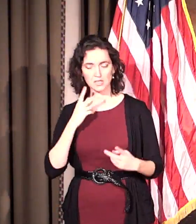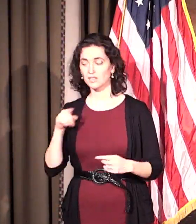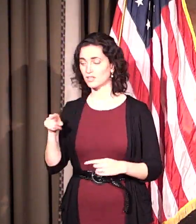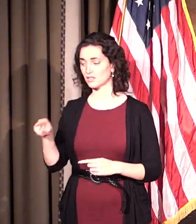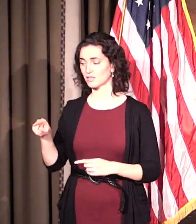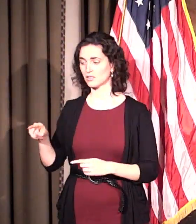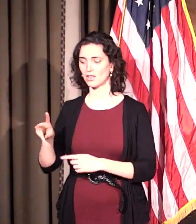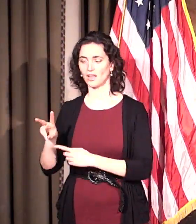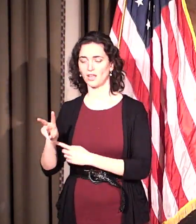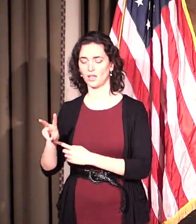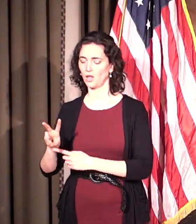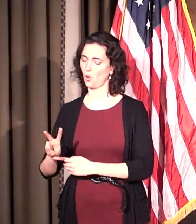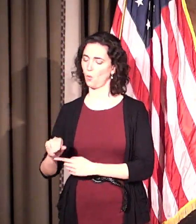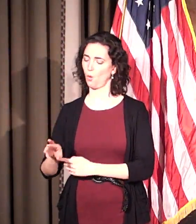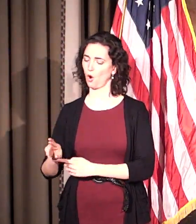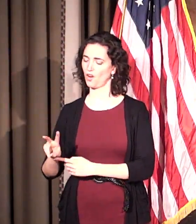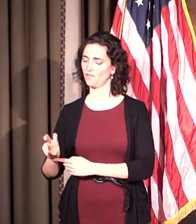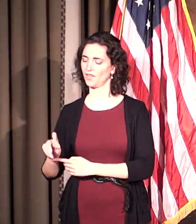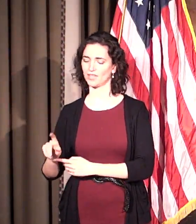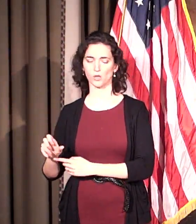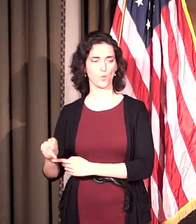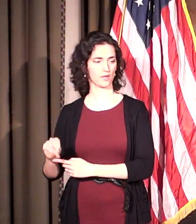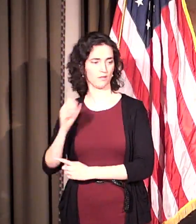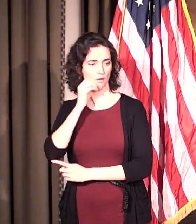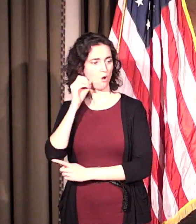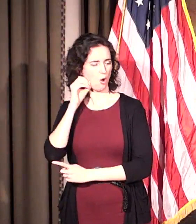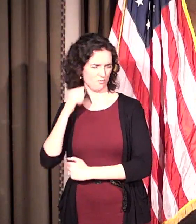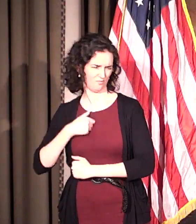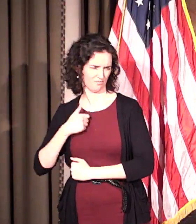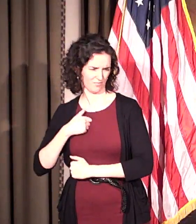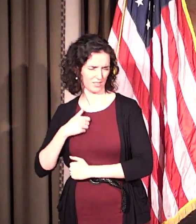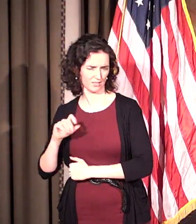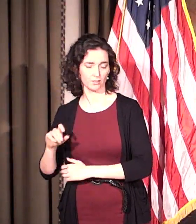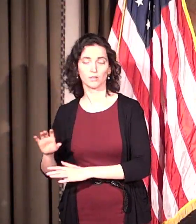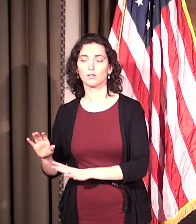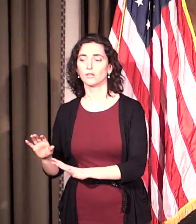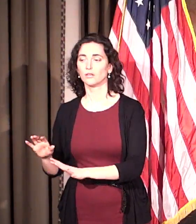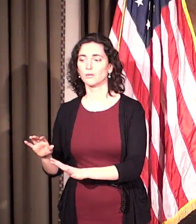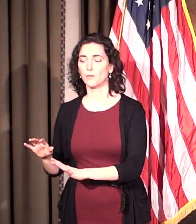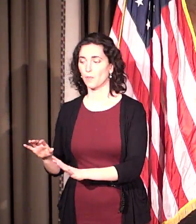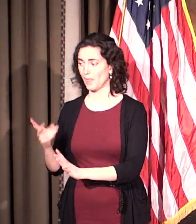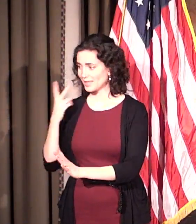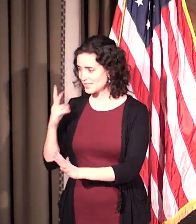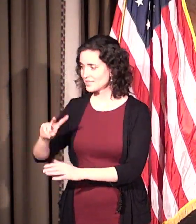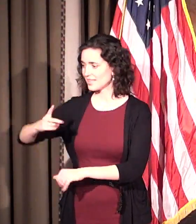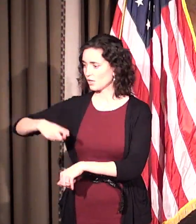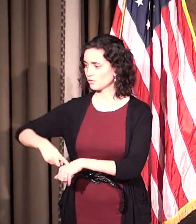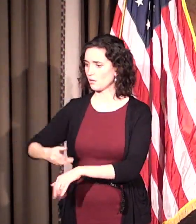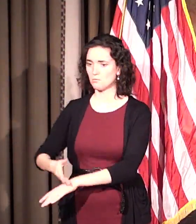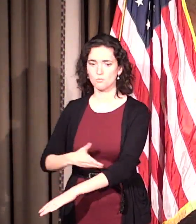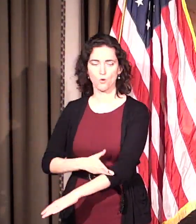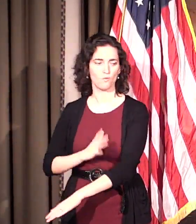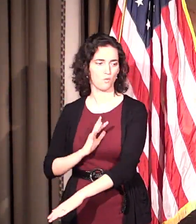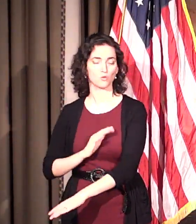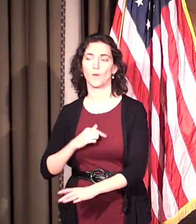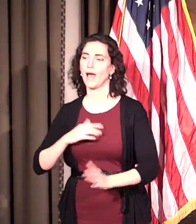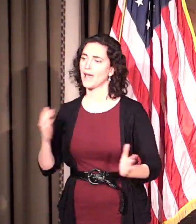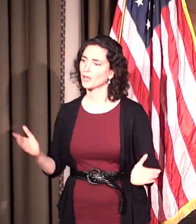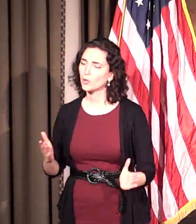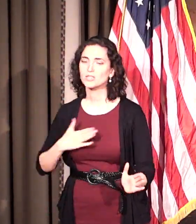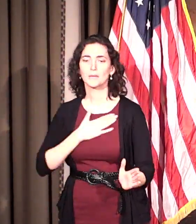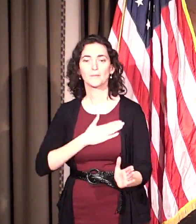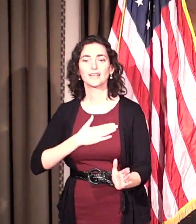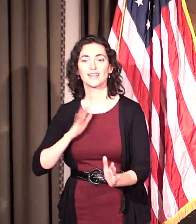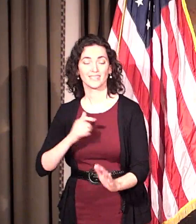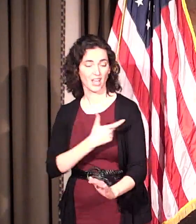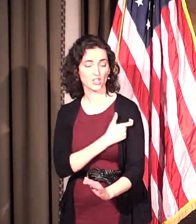homes with respect to the question that you asked. And I do encourage everybody to have confidence